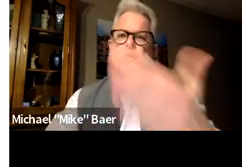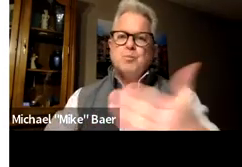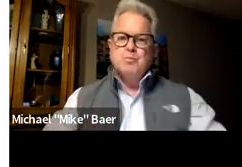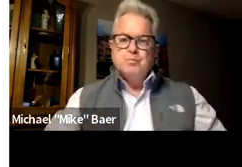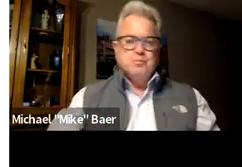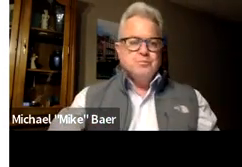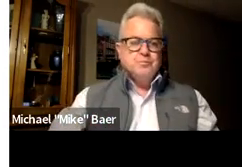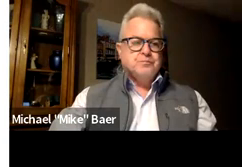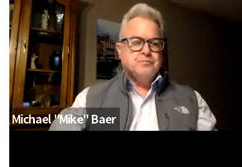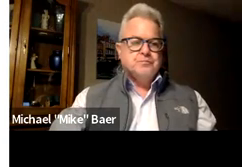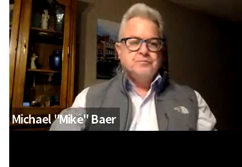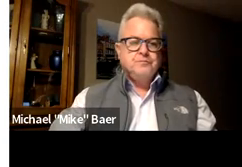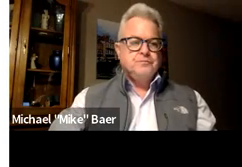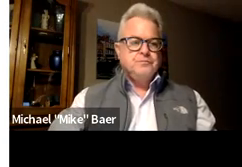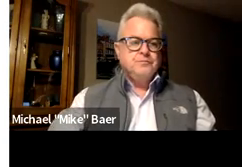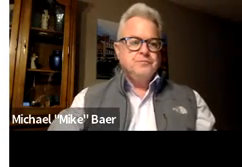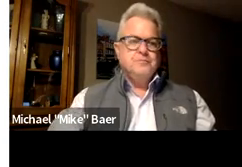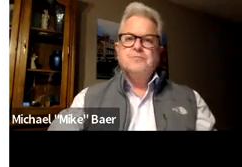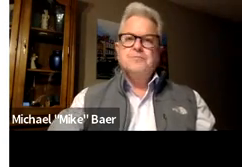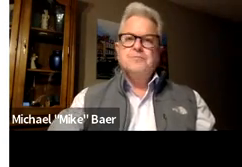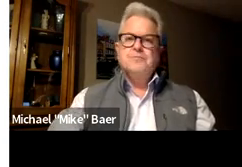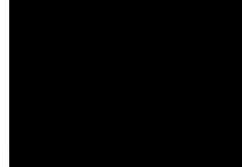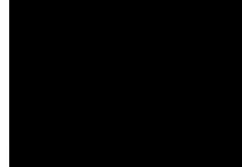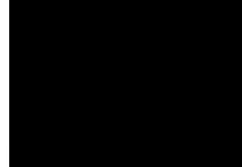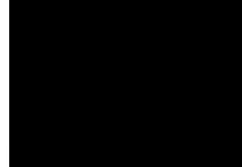So yes, you are right. You are correct. Thank you.